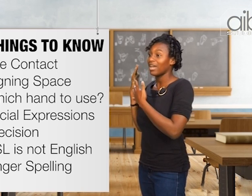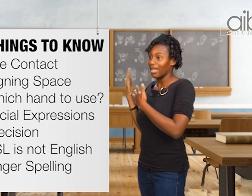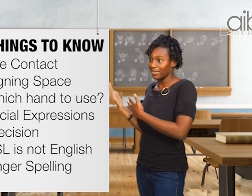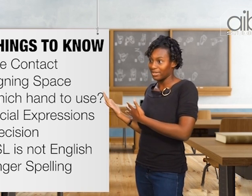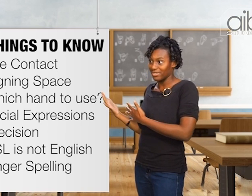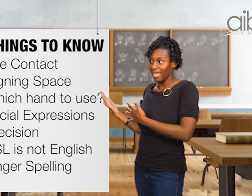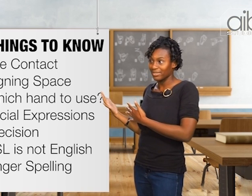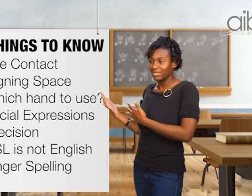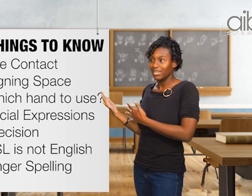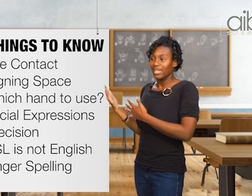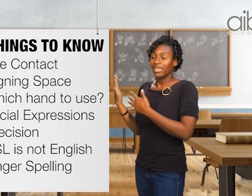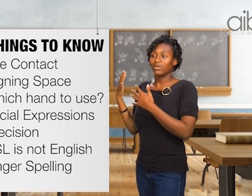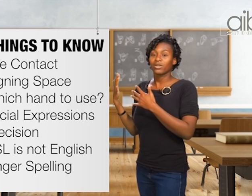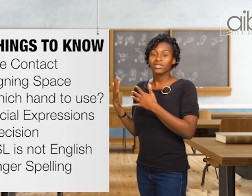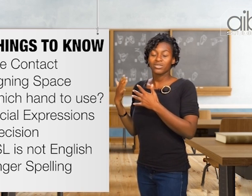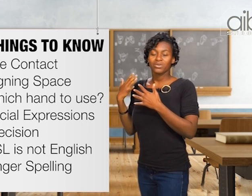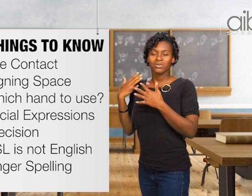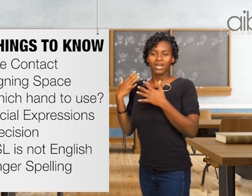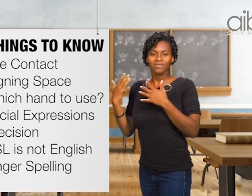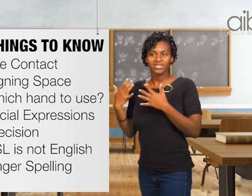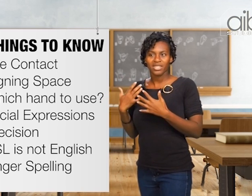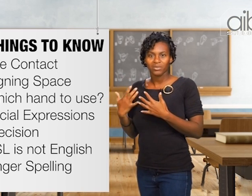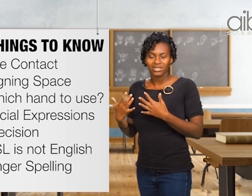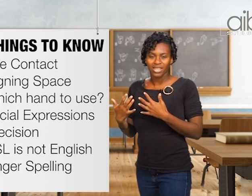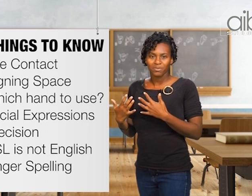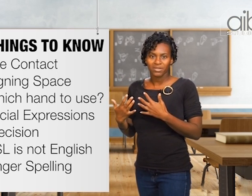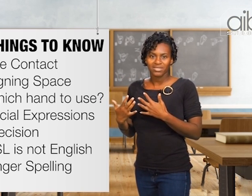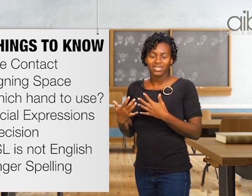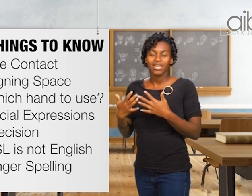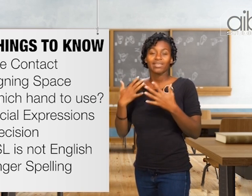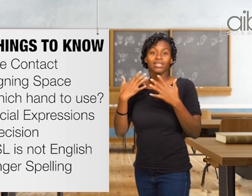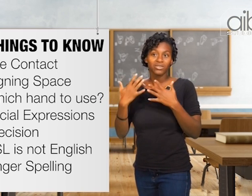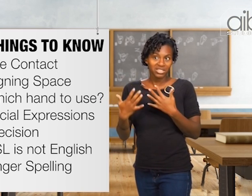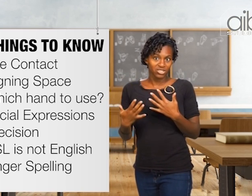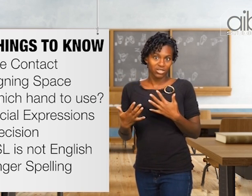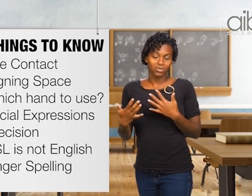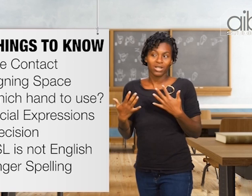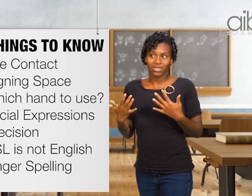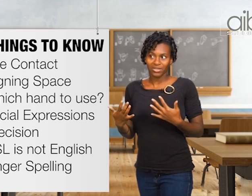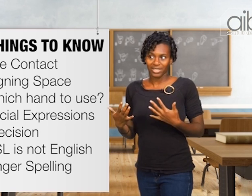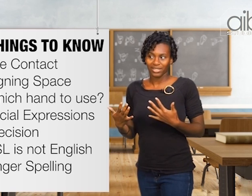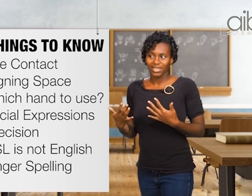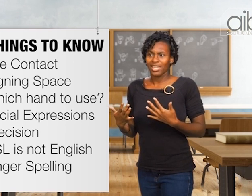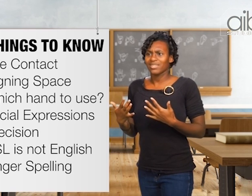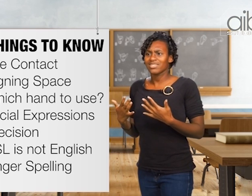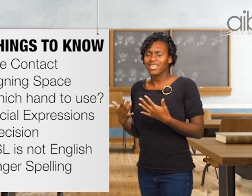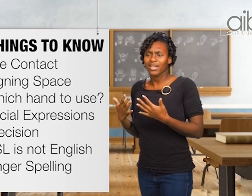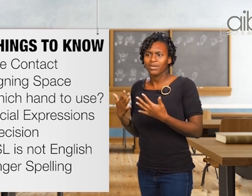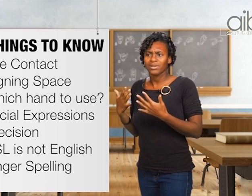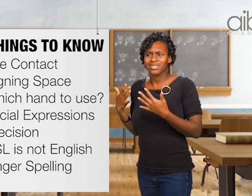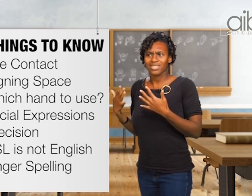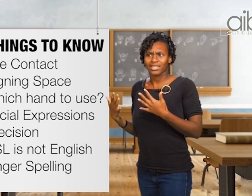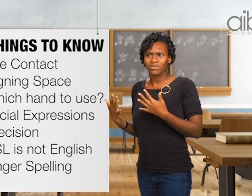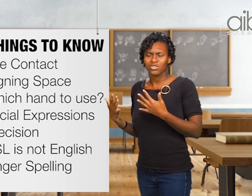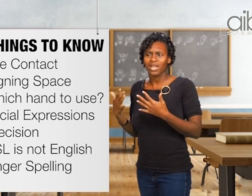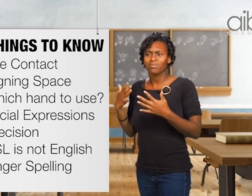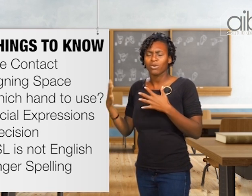eye contact. In order to conversate with a deaf person, they look at each other while talking. And this is how in sign language you can have